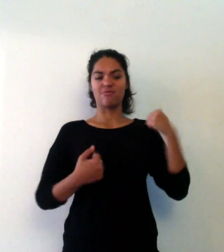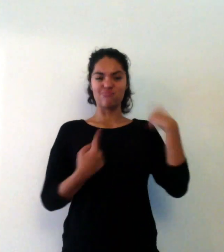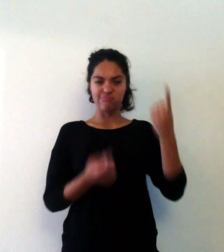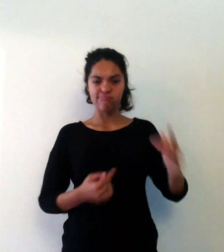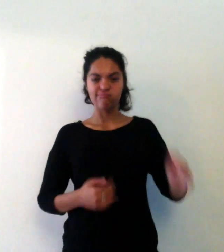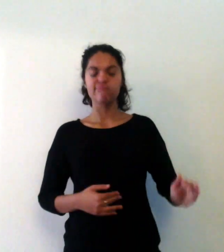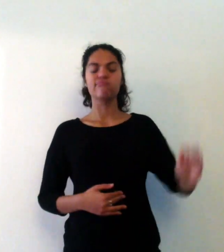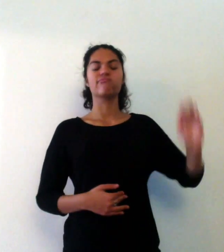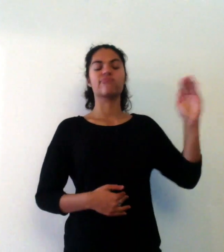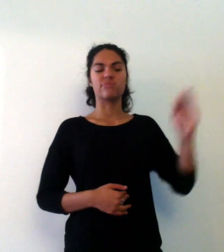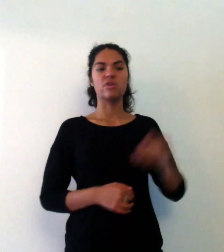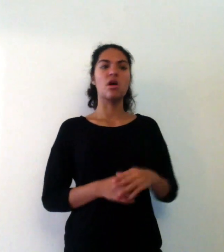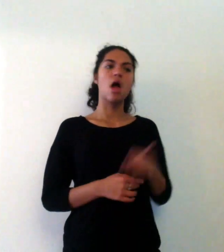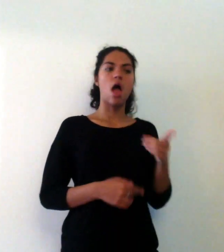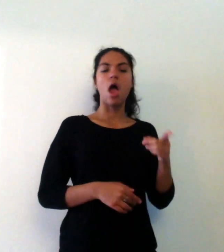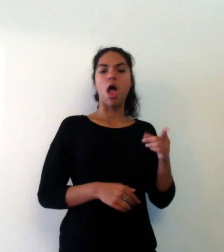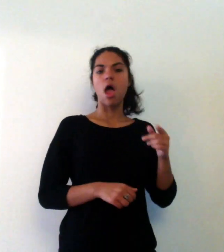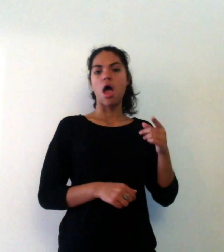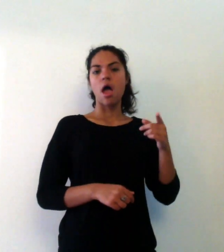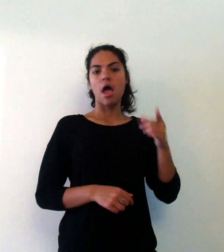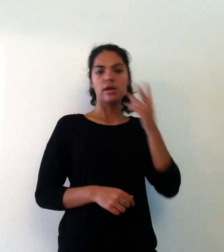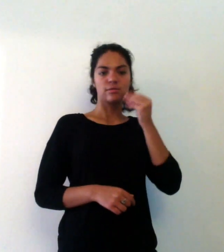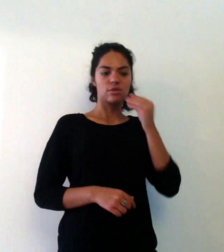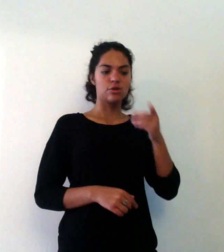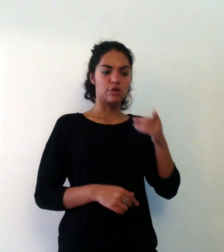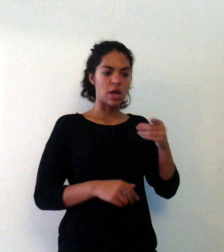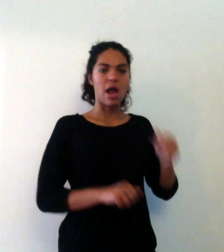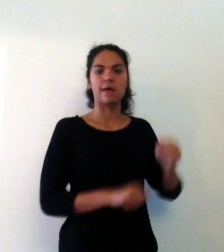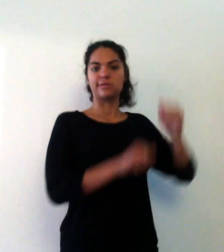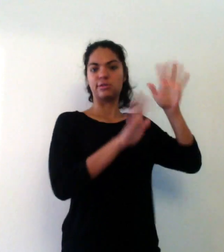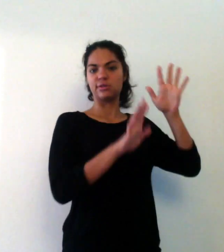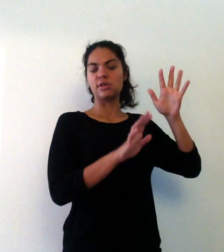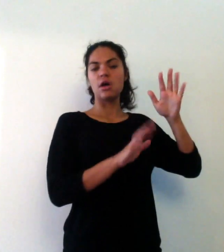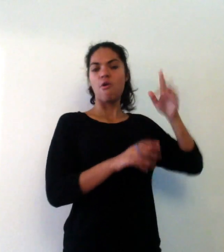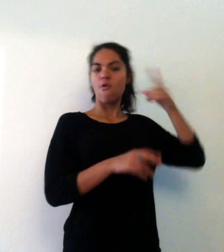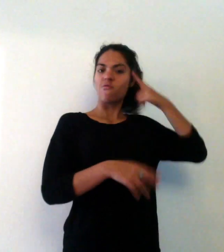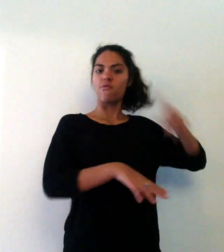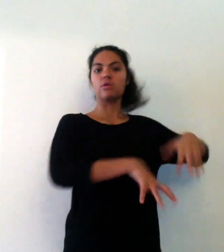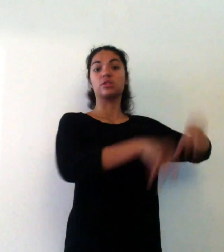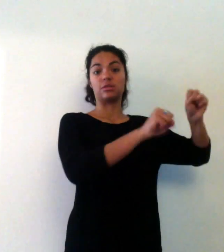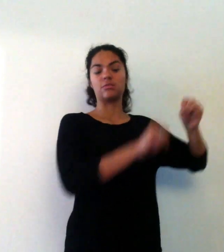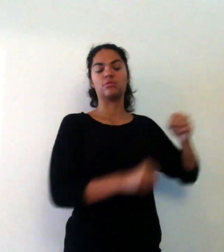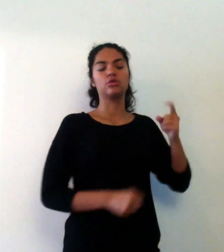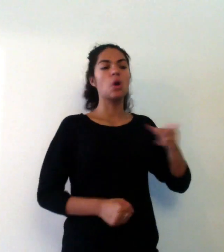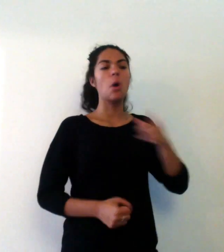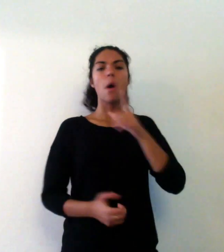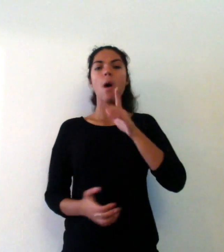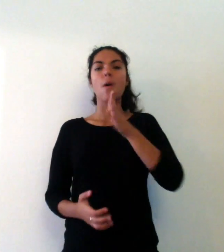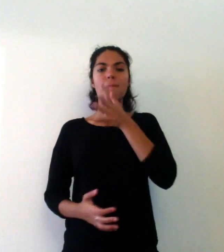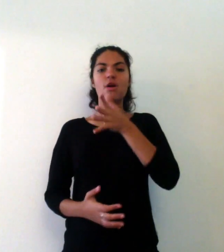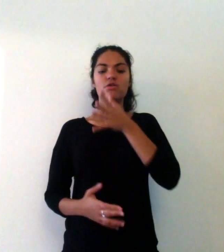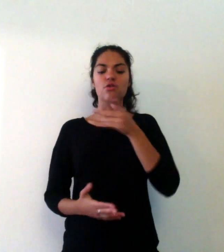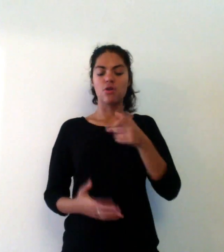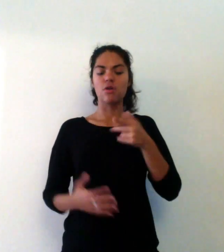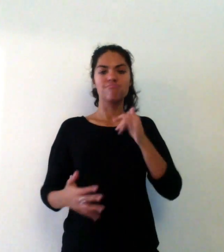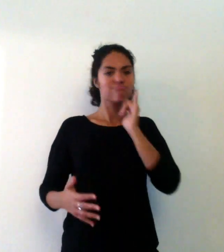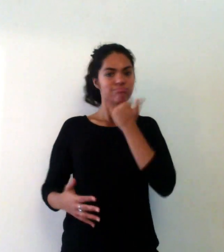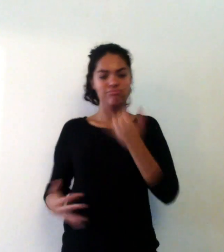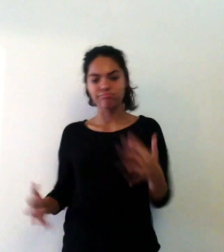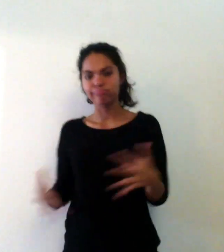high society and conceived him out of wedlock and did not want the embarrassment. He tells the story in his book, and so they gave him up